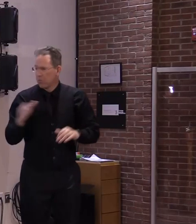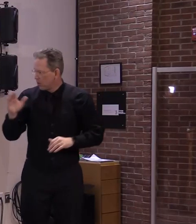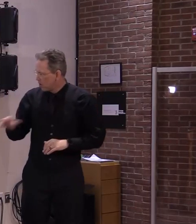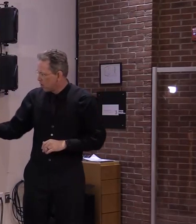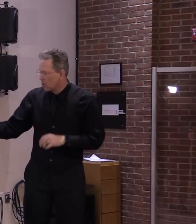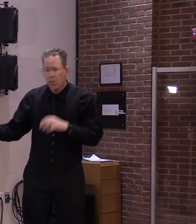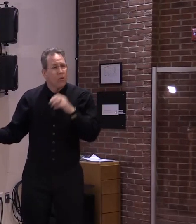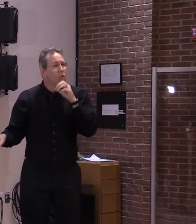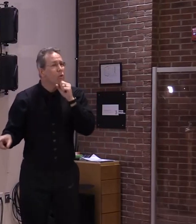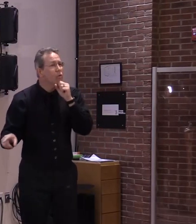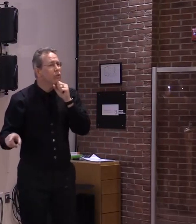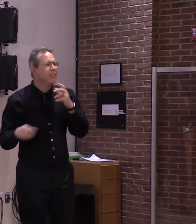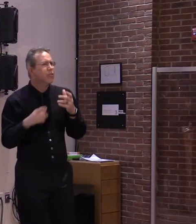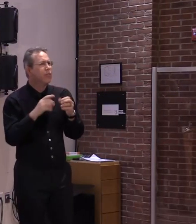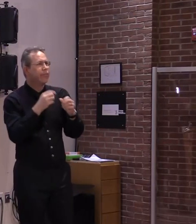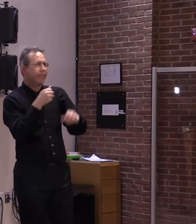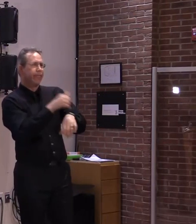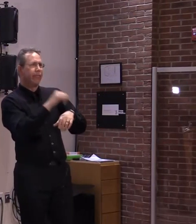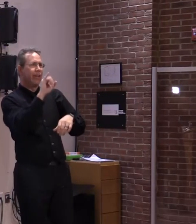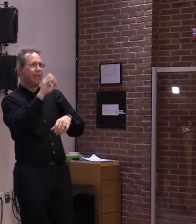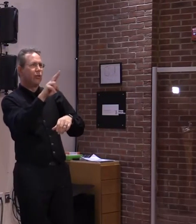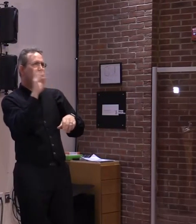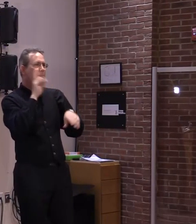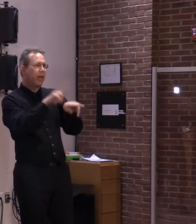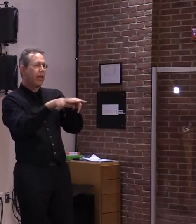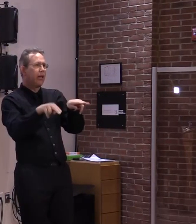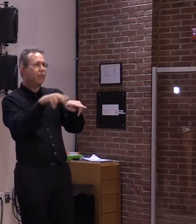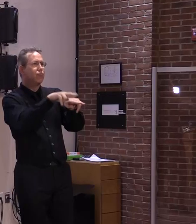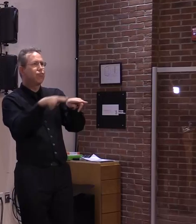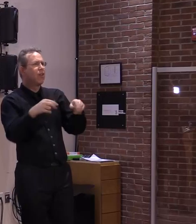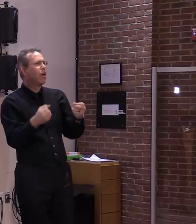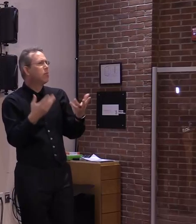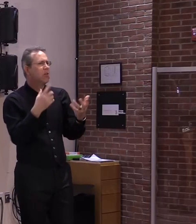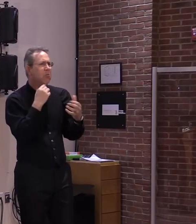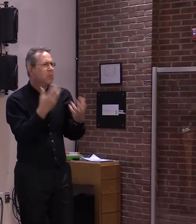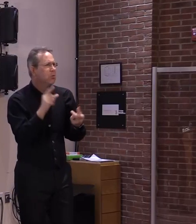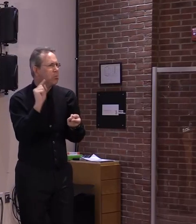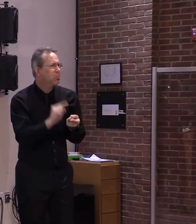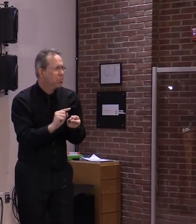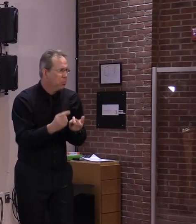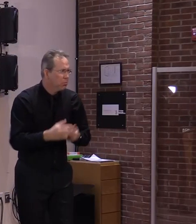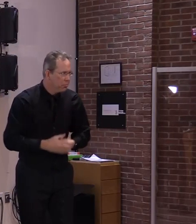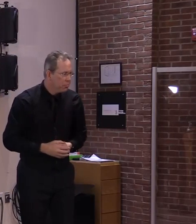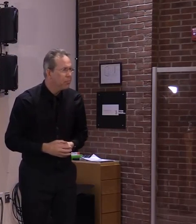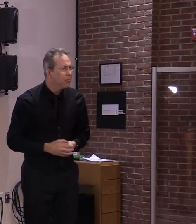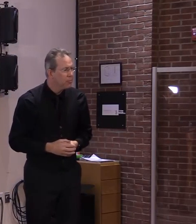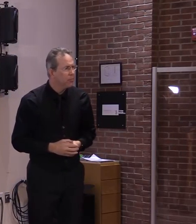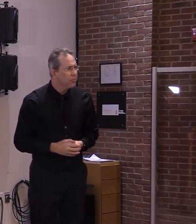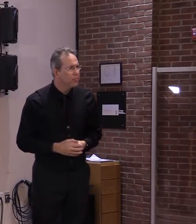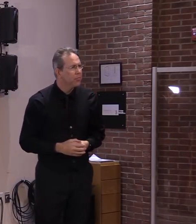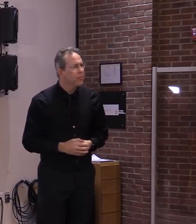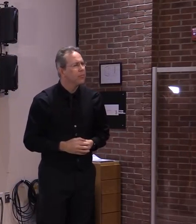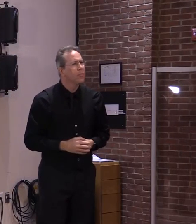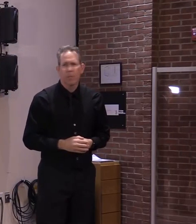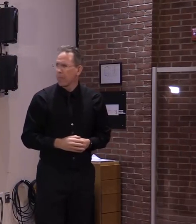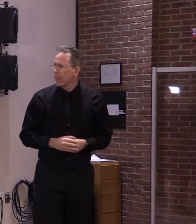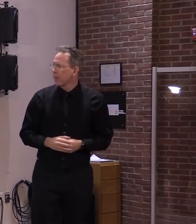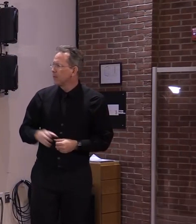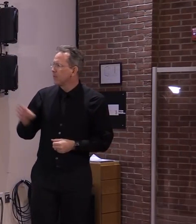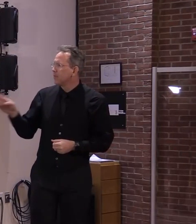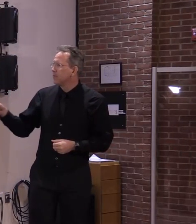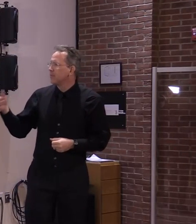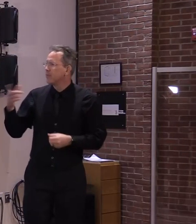nearly 60% from our peak in early February. And as we continue to see fewer cases among